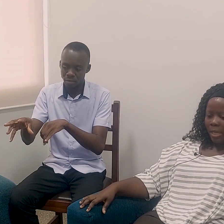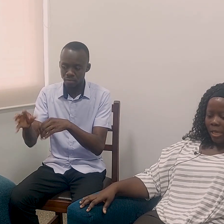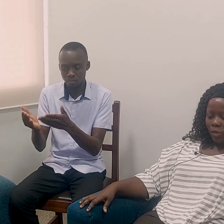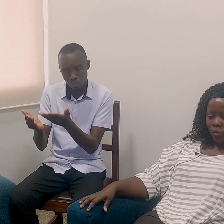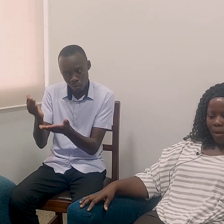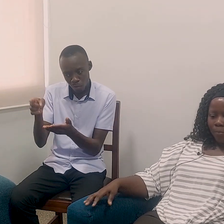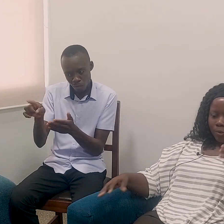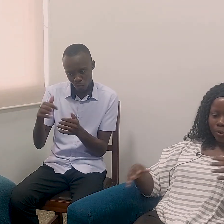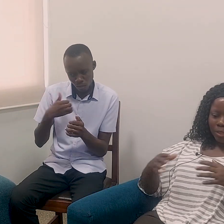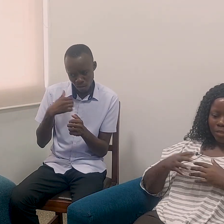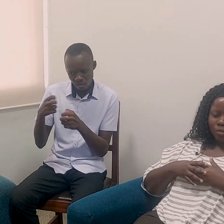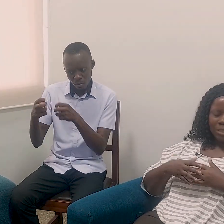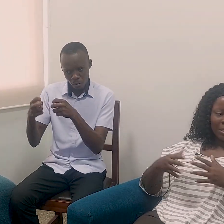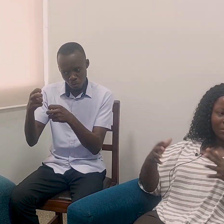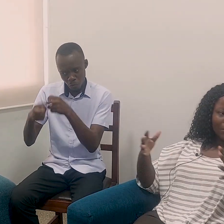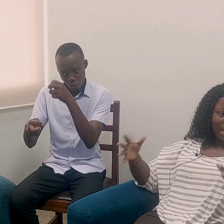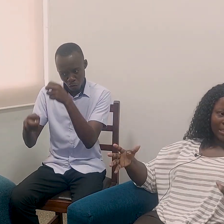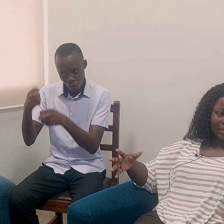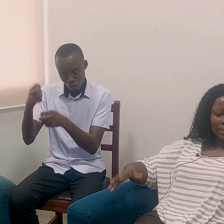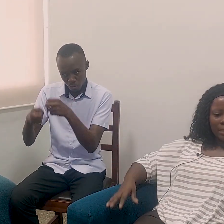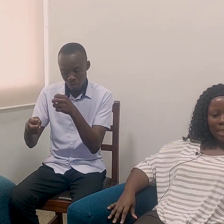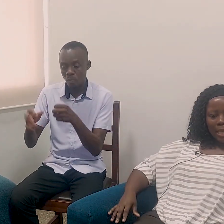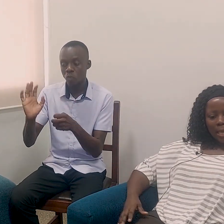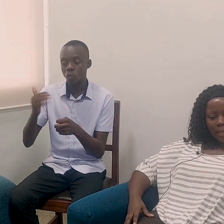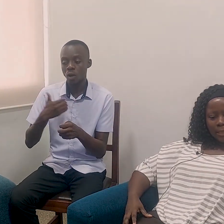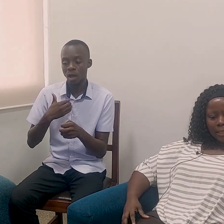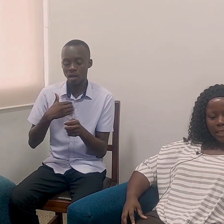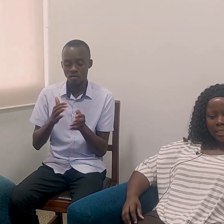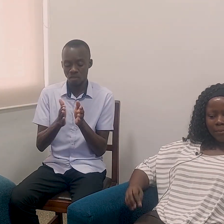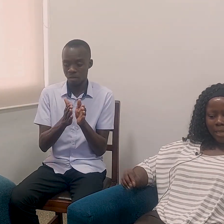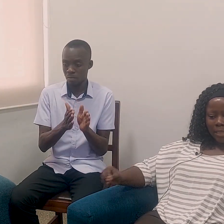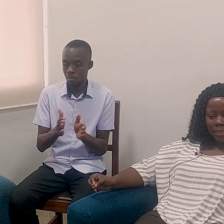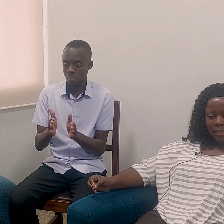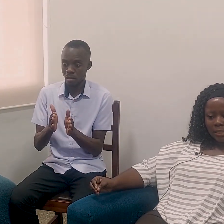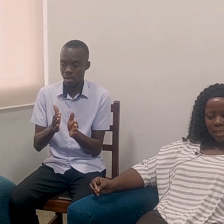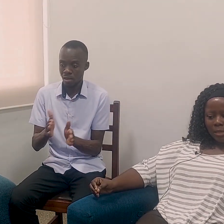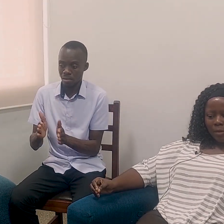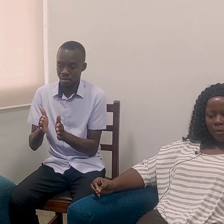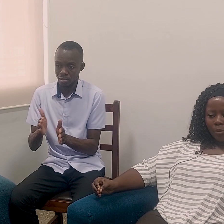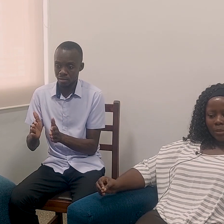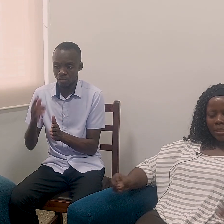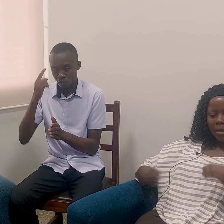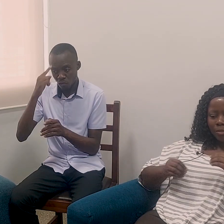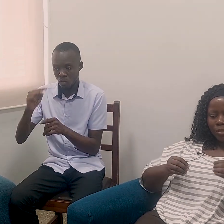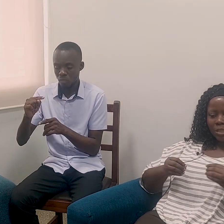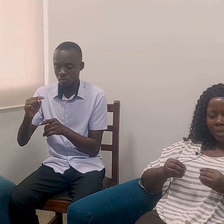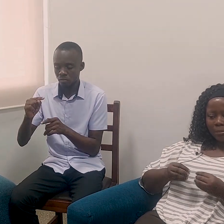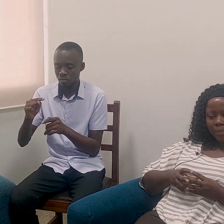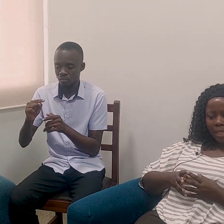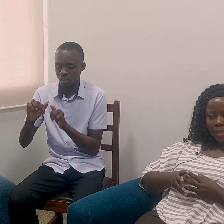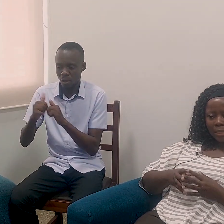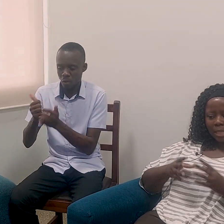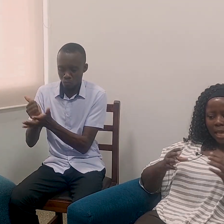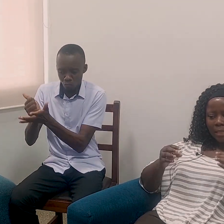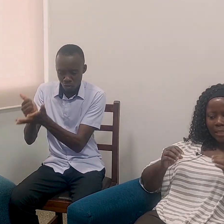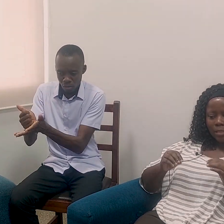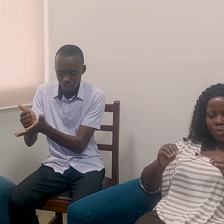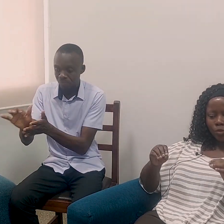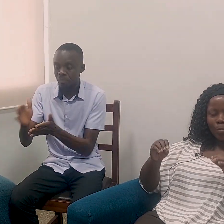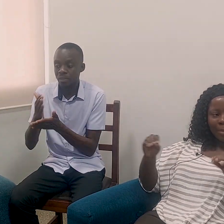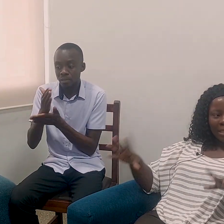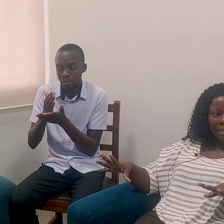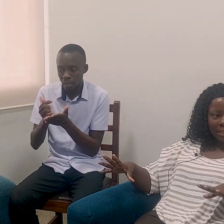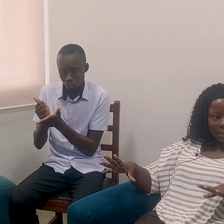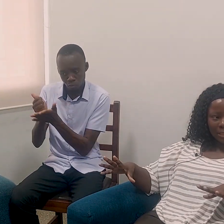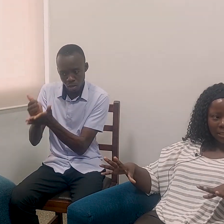right, you are put on a treatment plan. And it depends. Some treatment plans are just